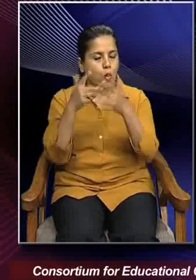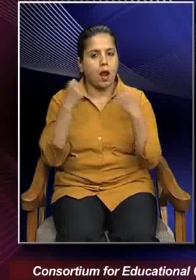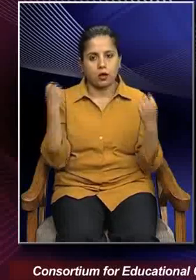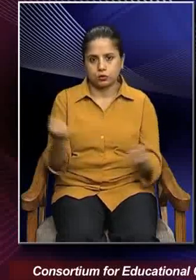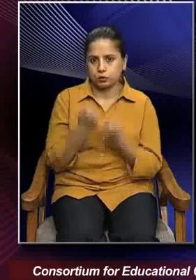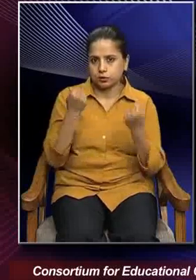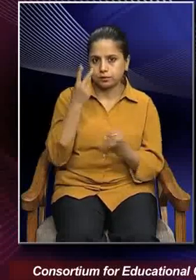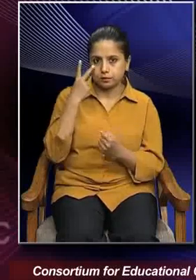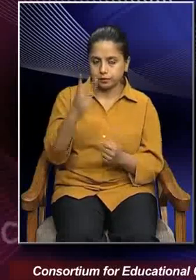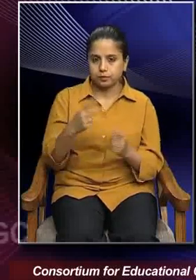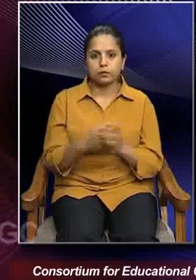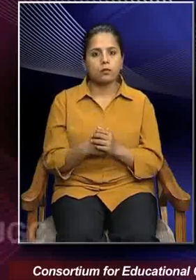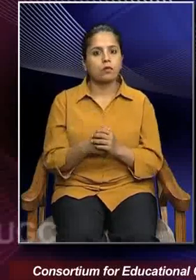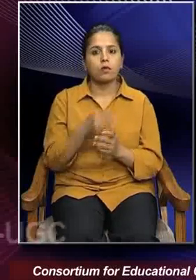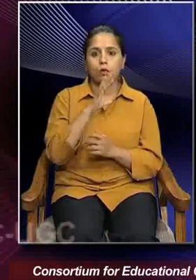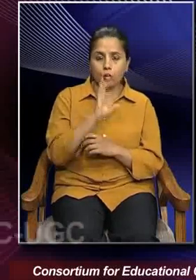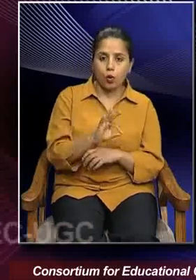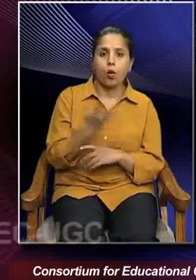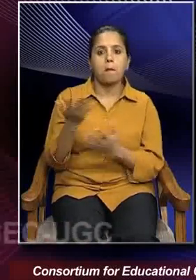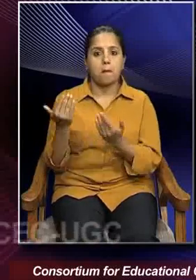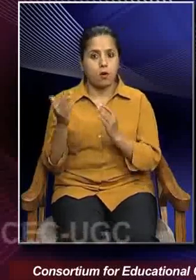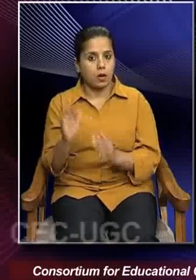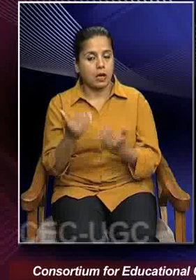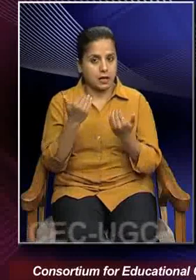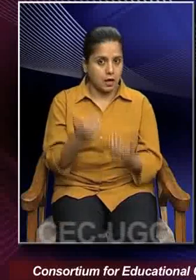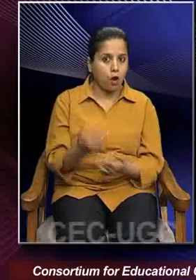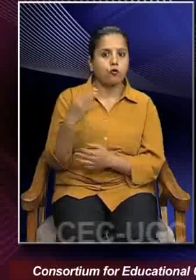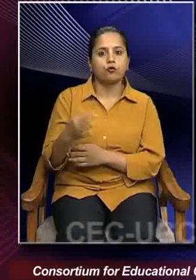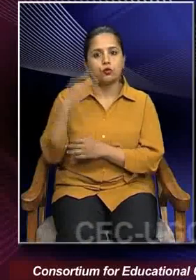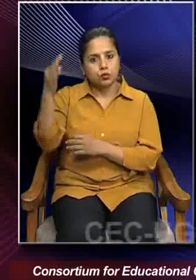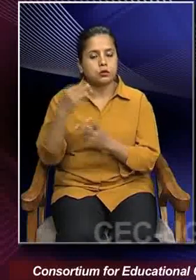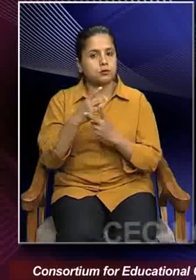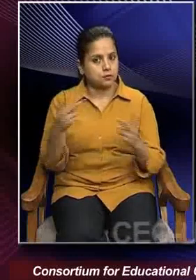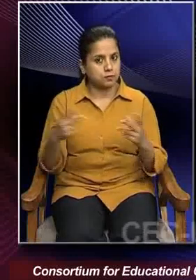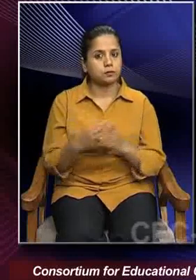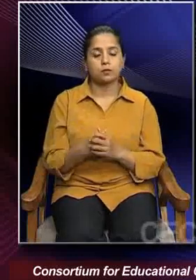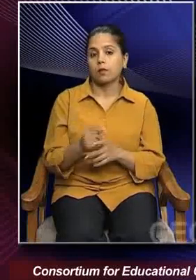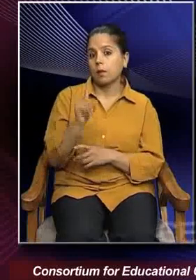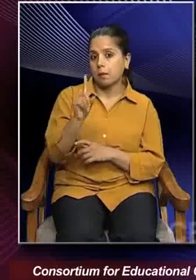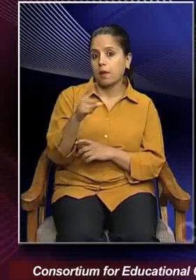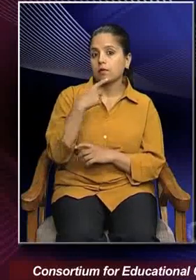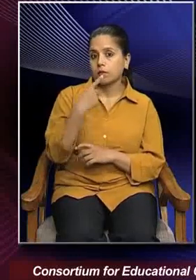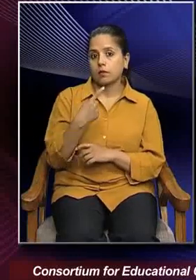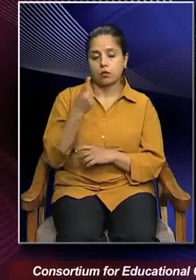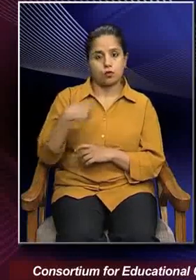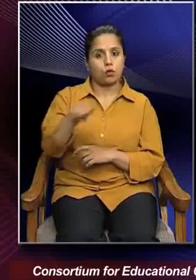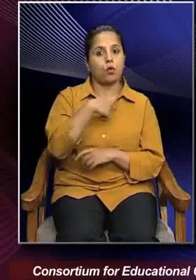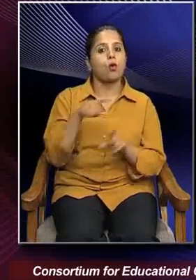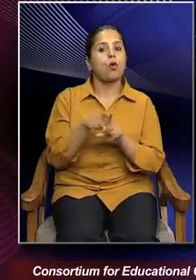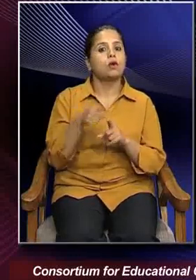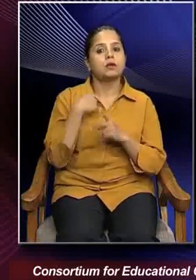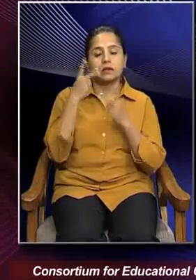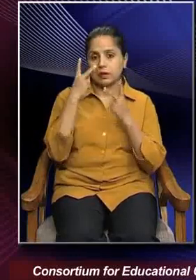actions, actual or potential, present or future. But we can also see